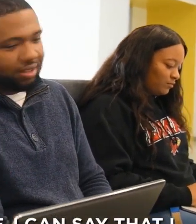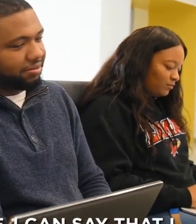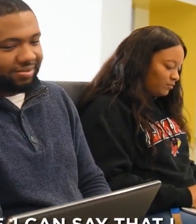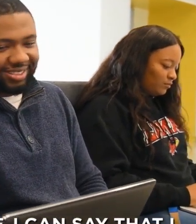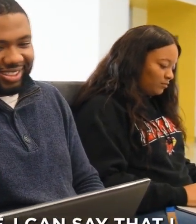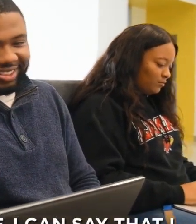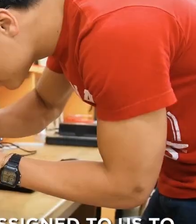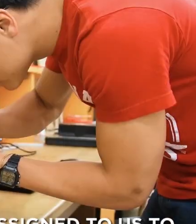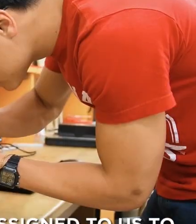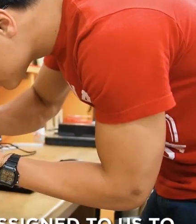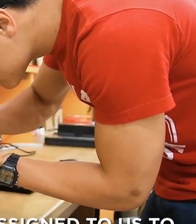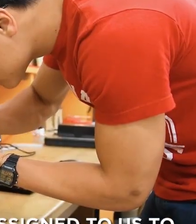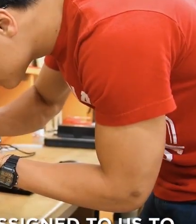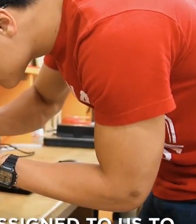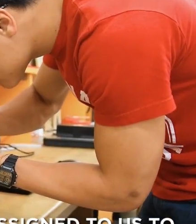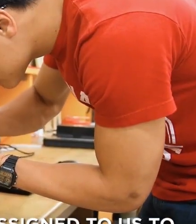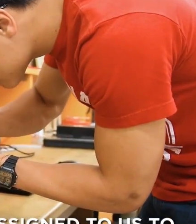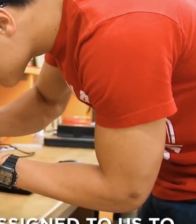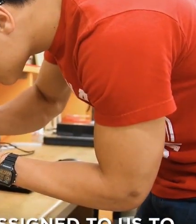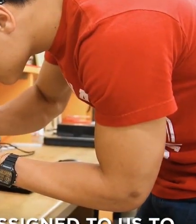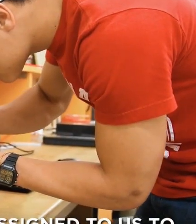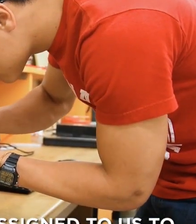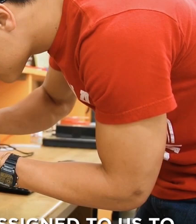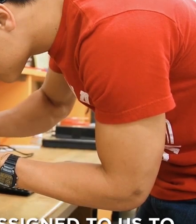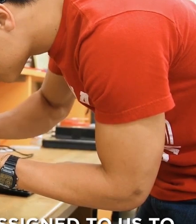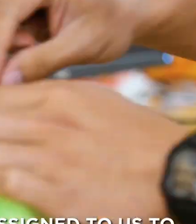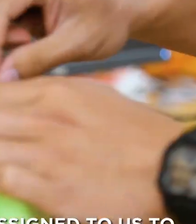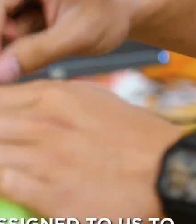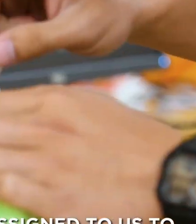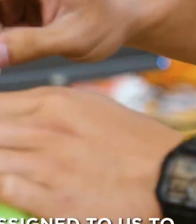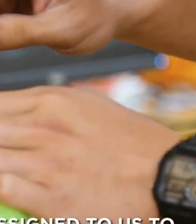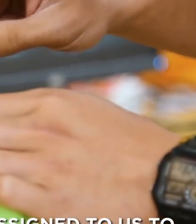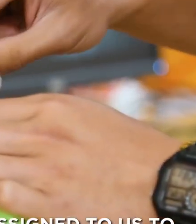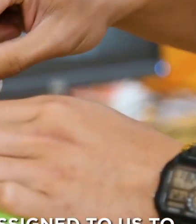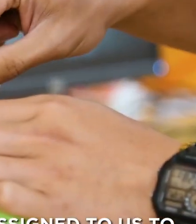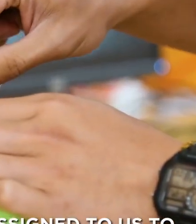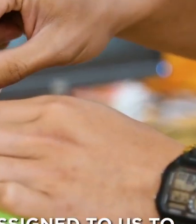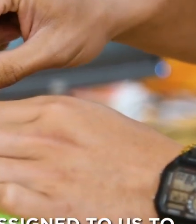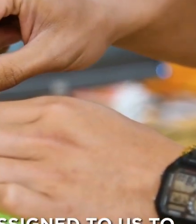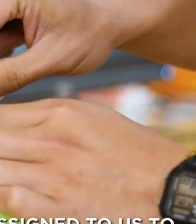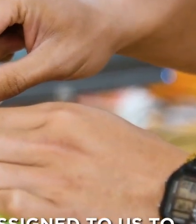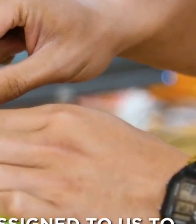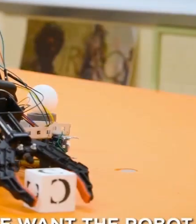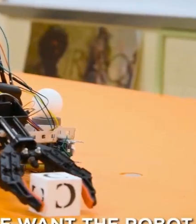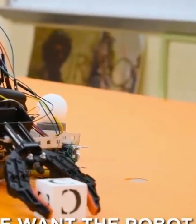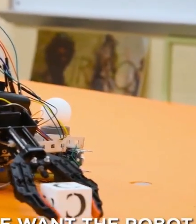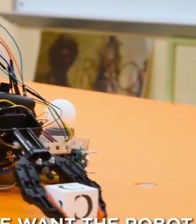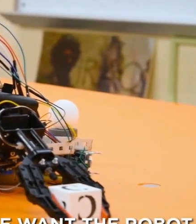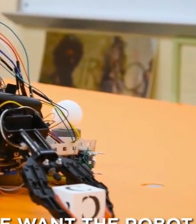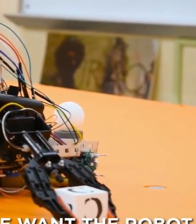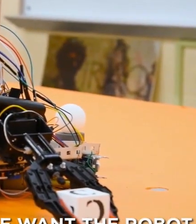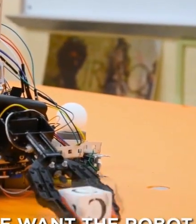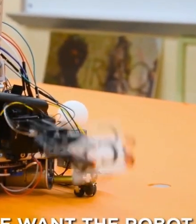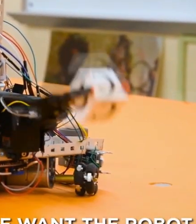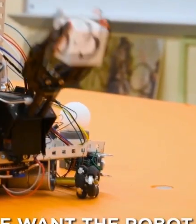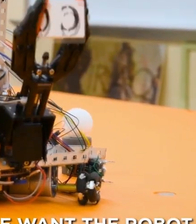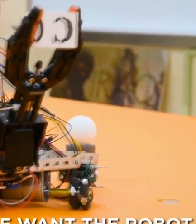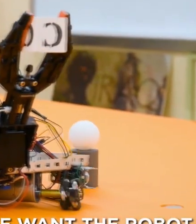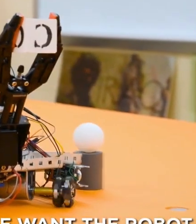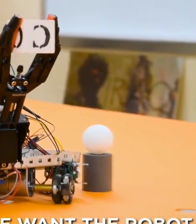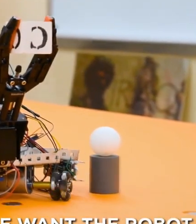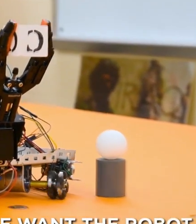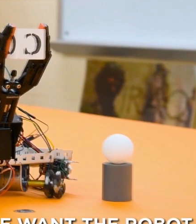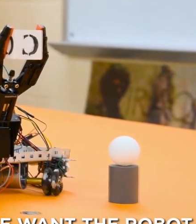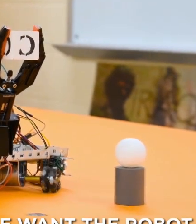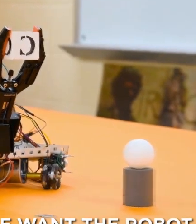that I have not been disappointed. We had the task assigned to us to design a robot that is able to recognize blocks. We want